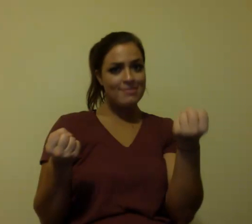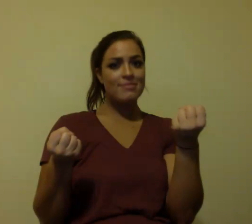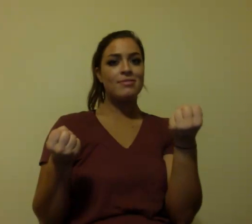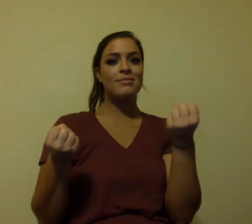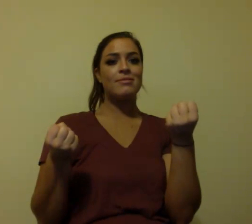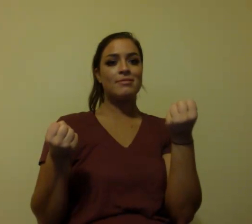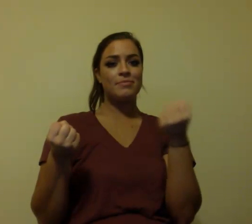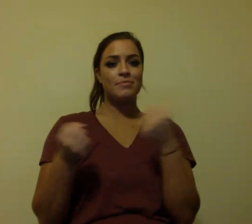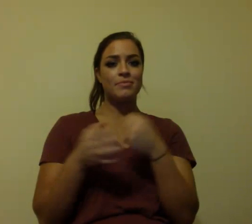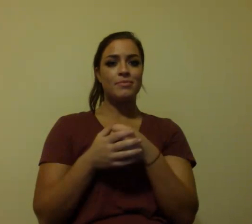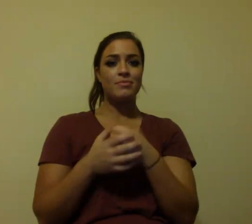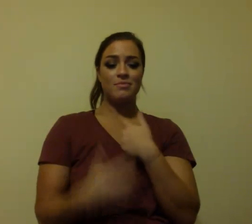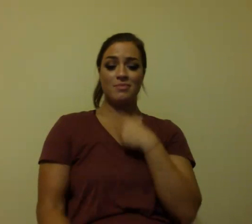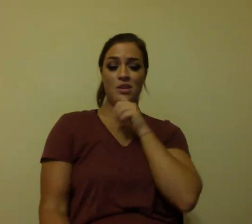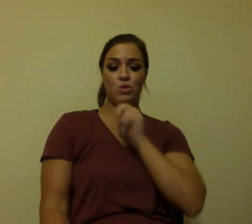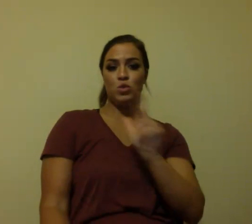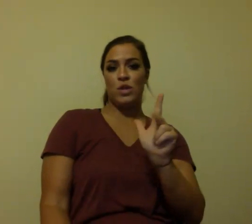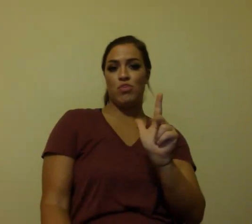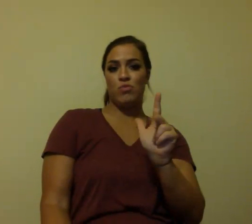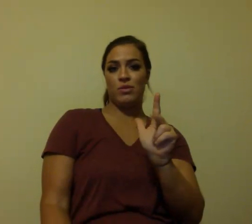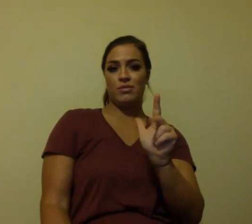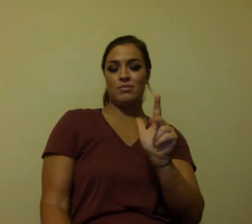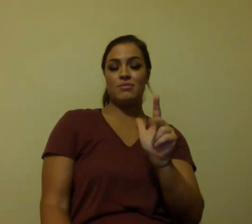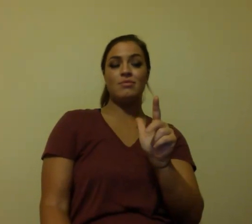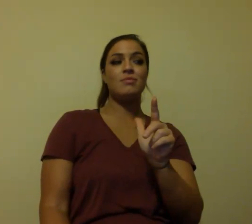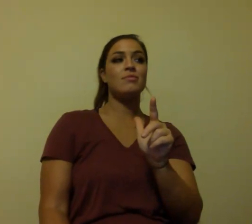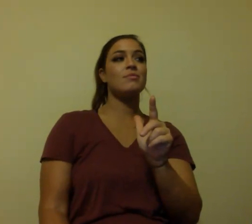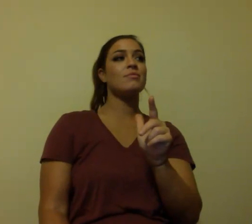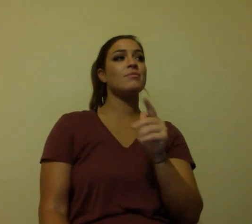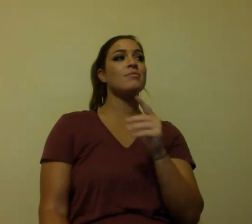When I was 23 years old, I thought I had life all figured out.